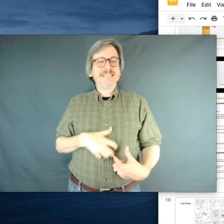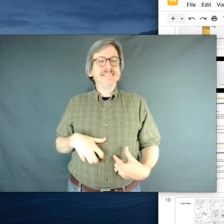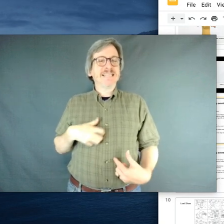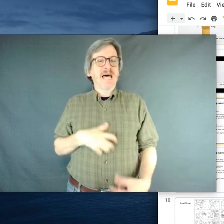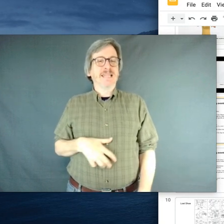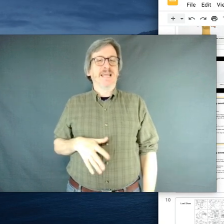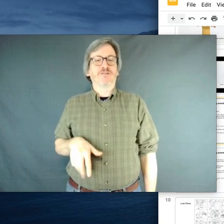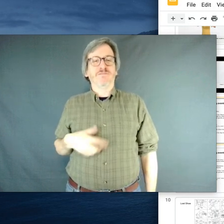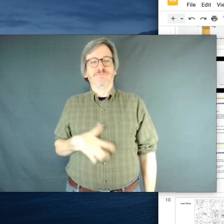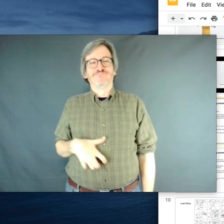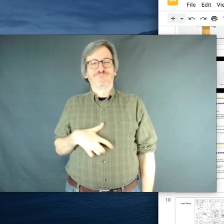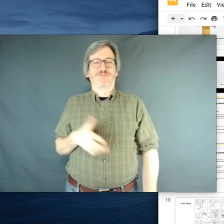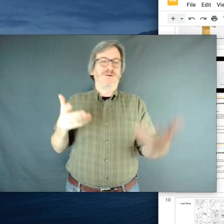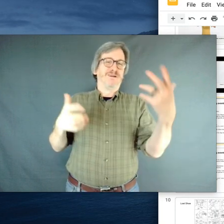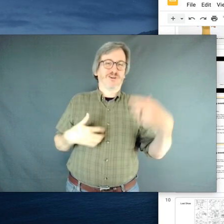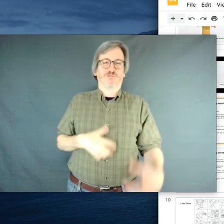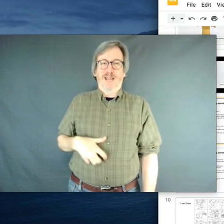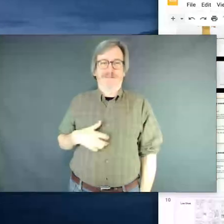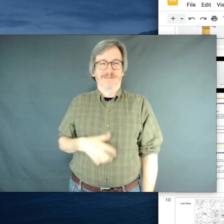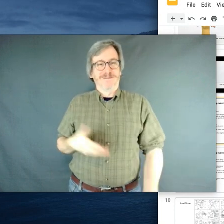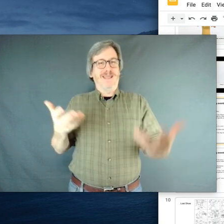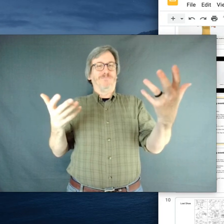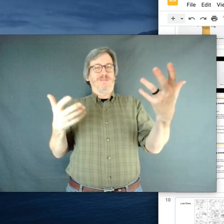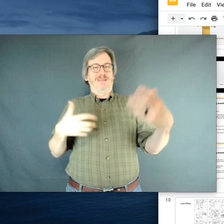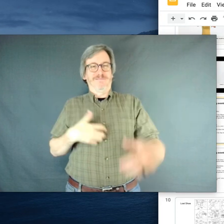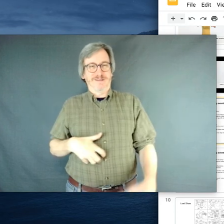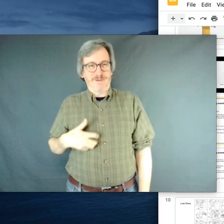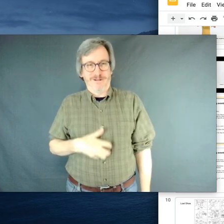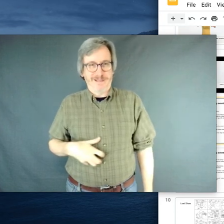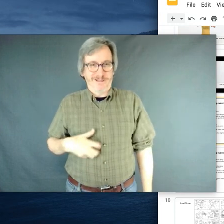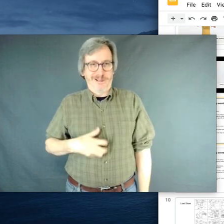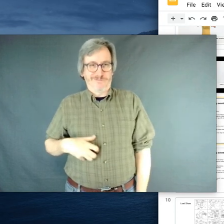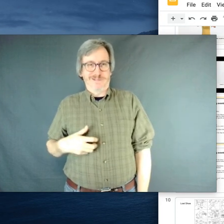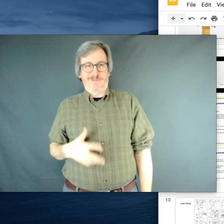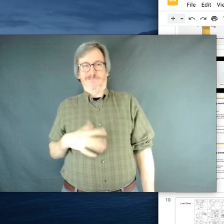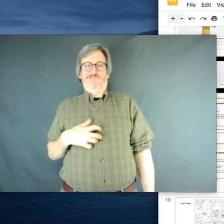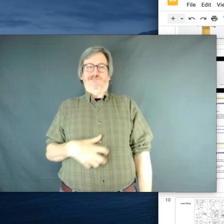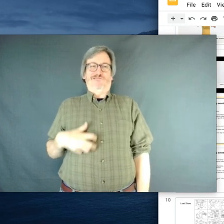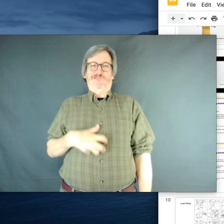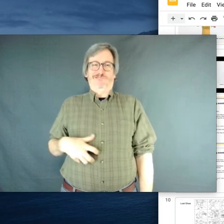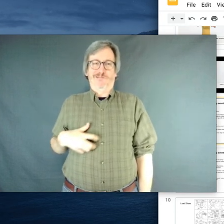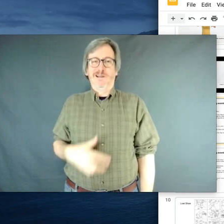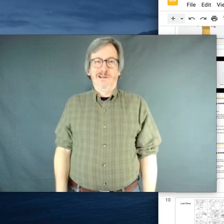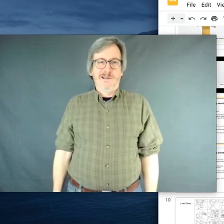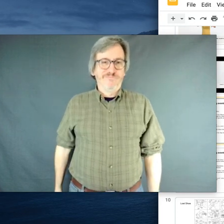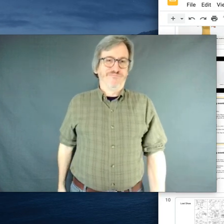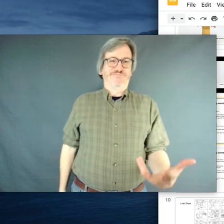this is a lot lighter of great. Can't believe I spent all day looking for something.